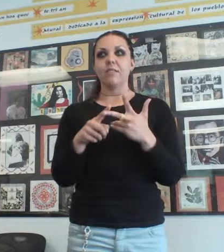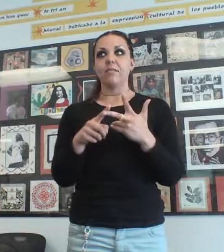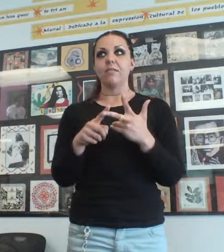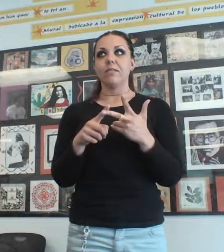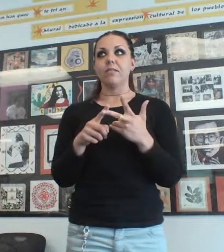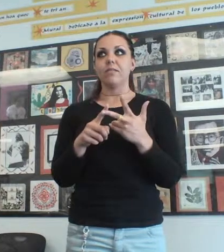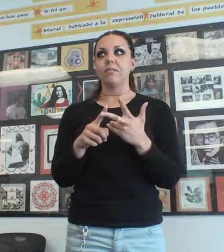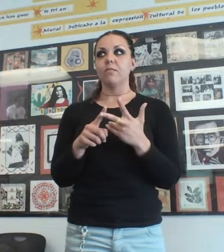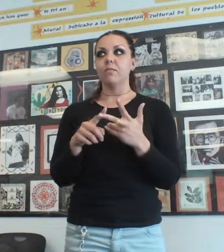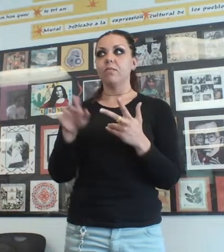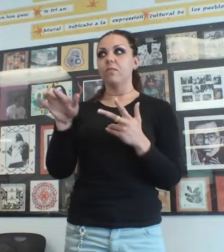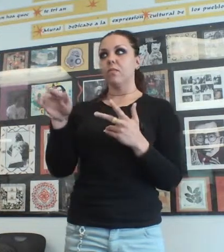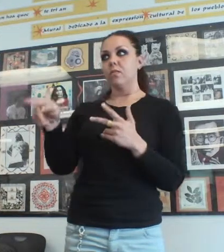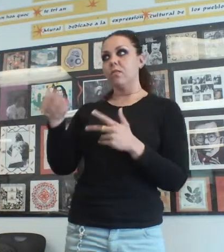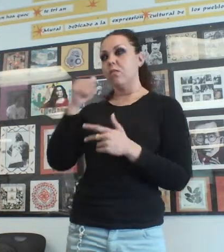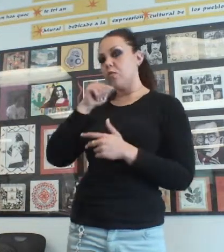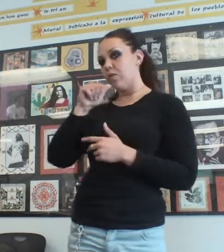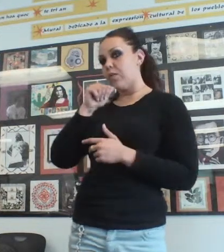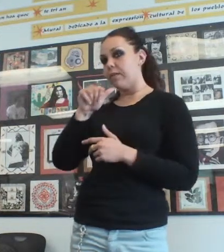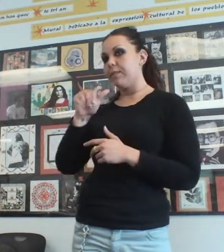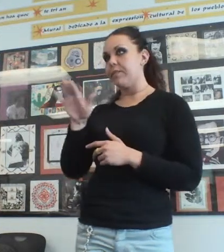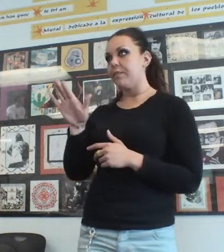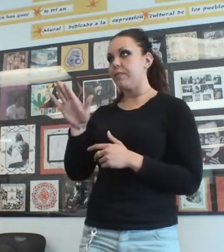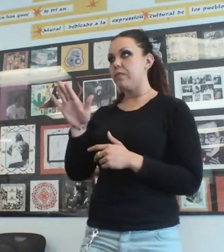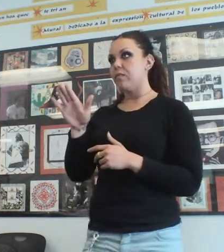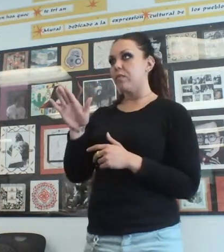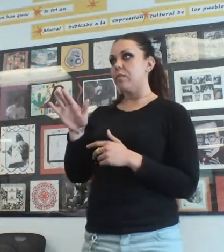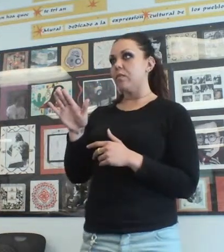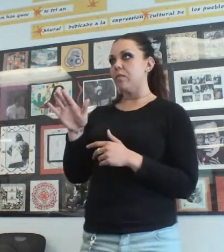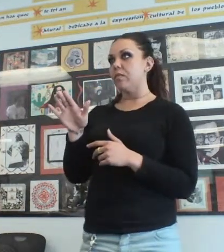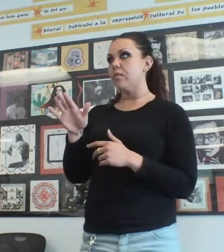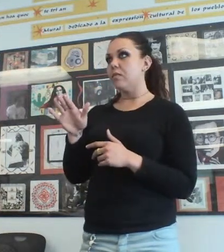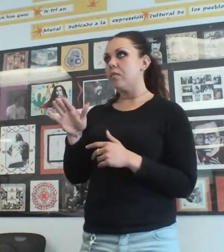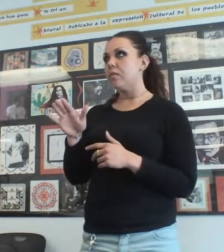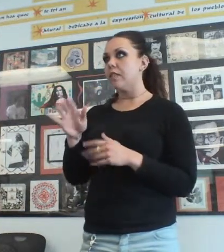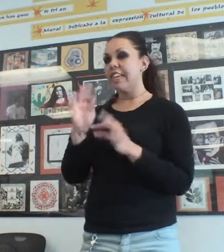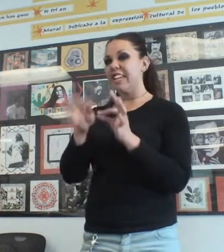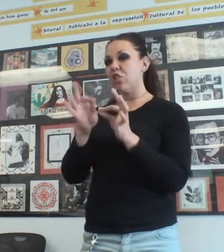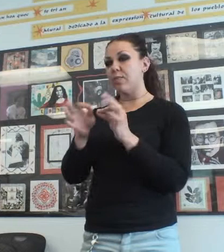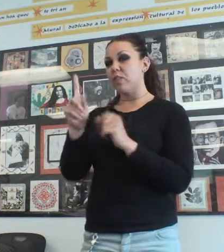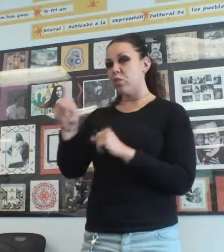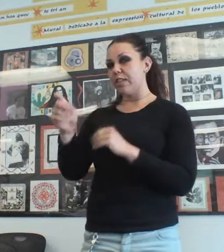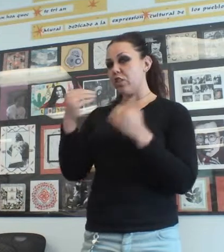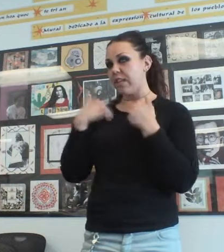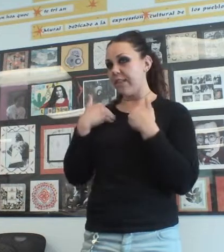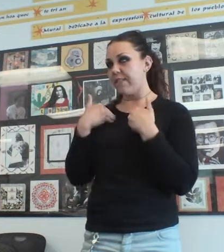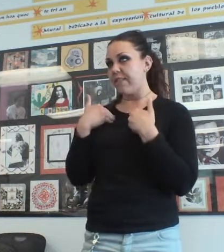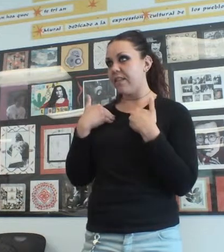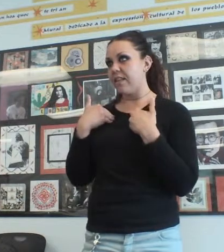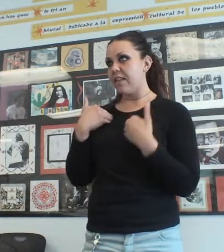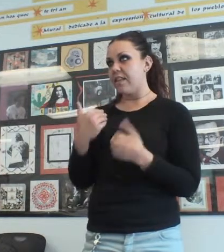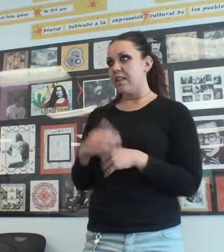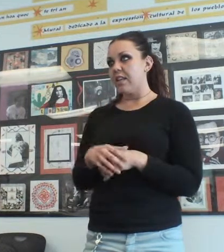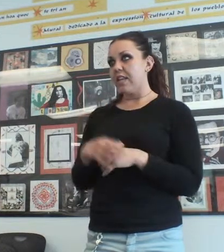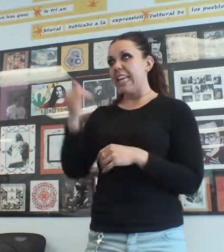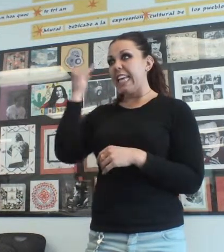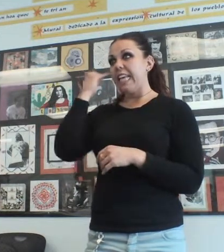memory. Shannon. It's really about the topic of questions. So if somebody does like misspeak and says death